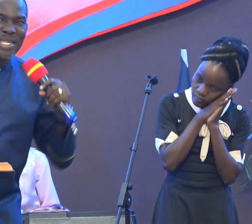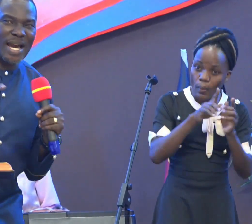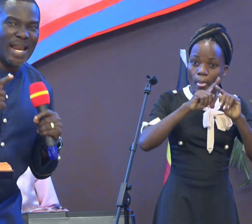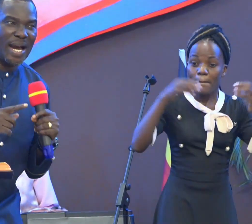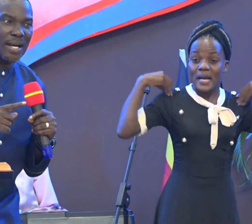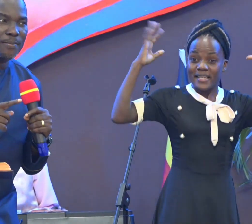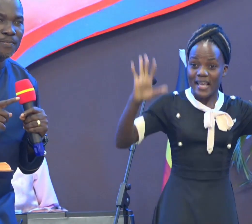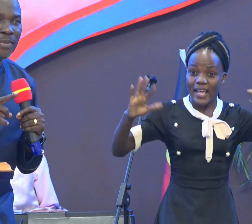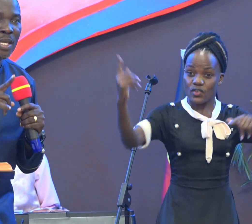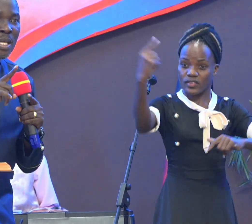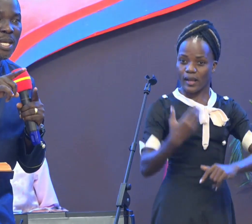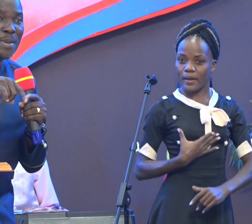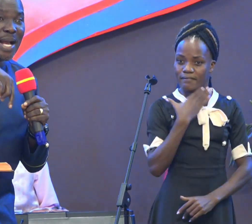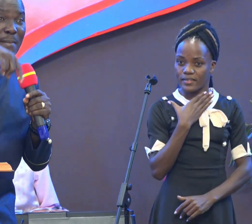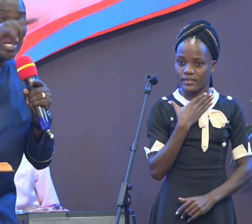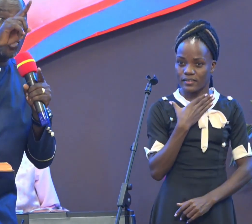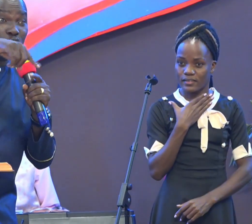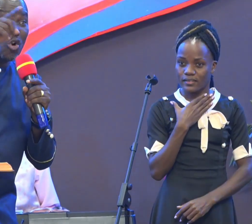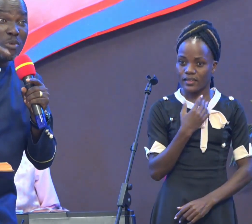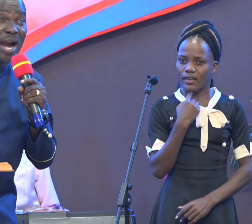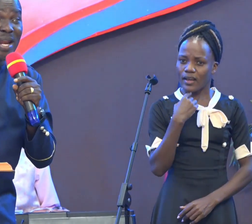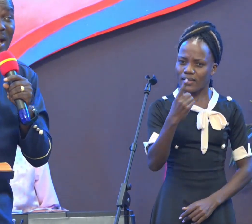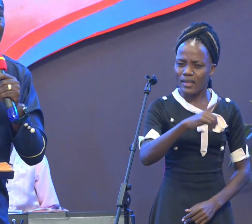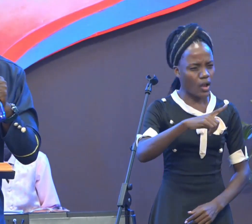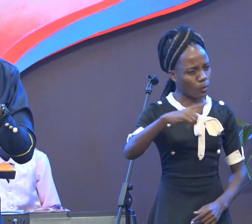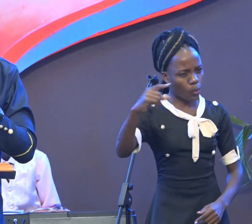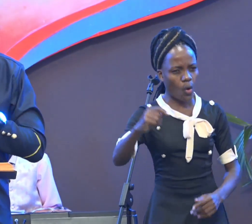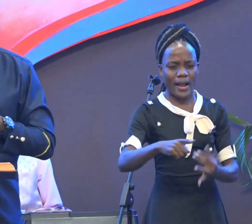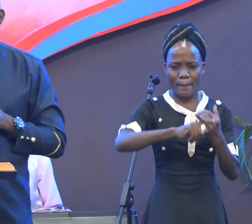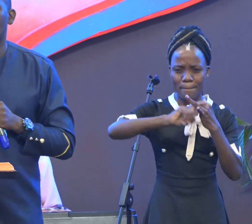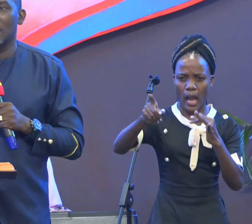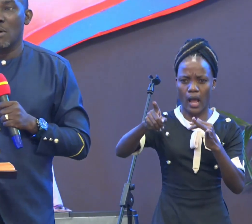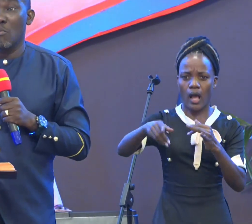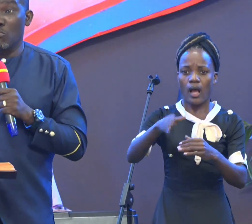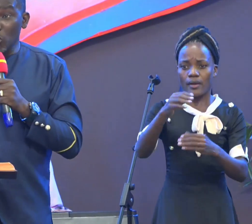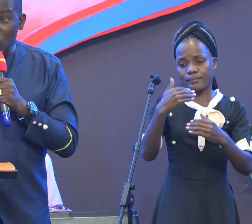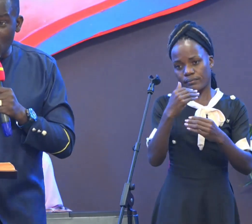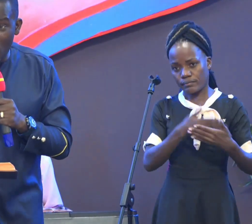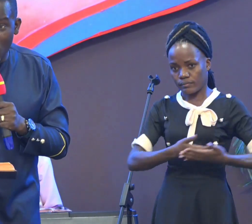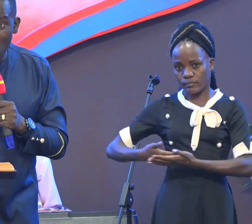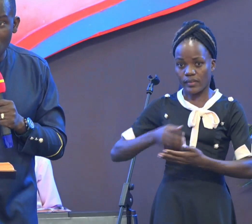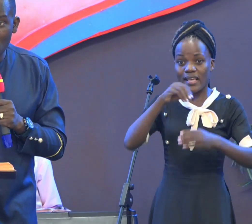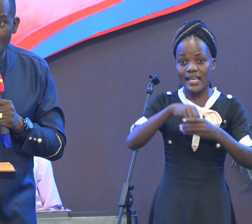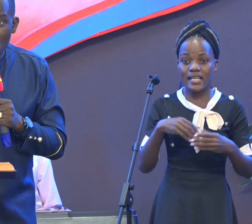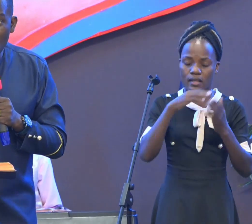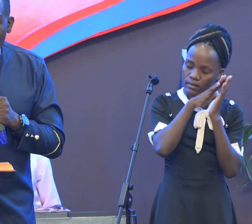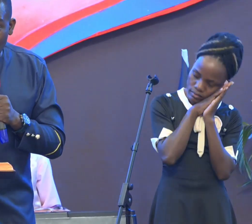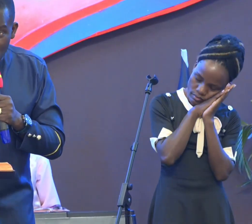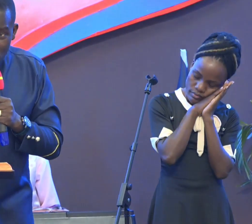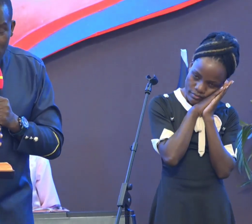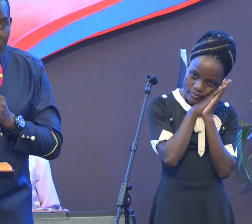Bamalayika ne bakyala. And the angels visit you. Ne bagamba duso omwana. And they say you take the child. Mutulo. In